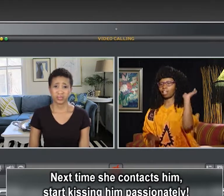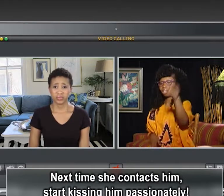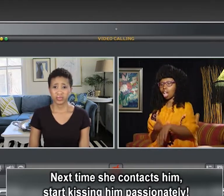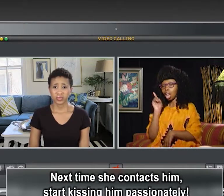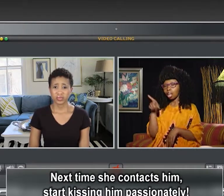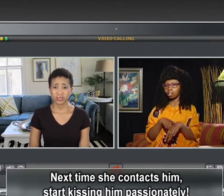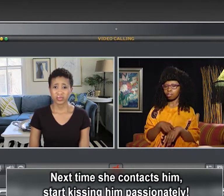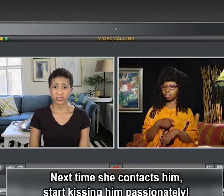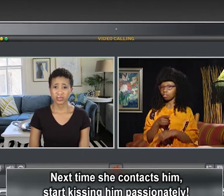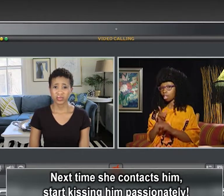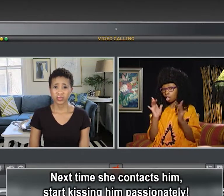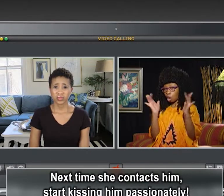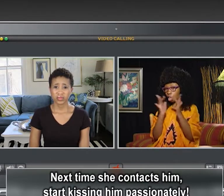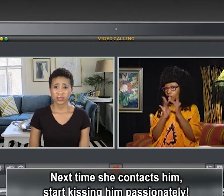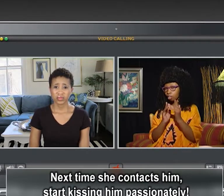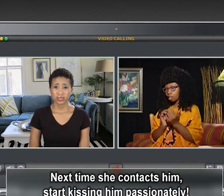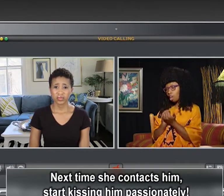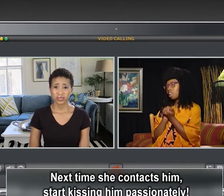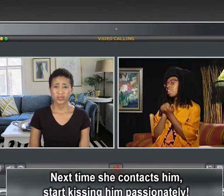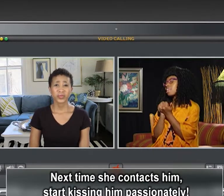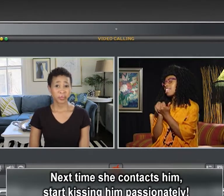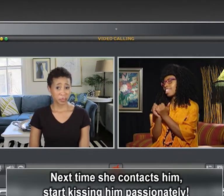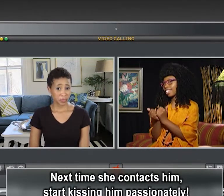Next time she contacts him, start kissing him passionately.